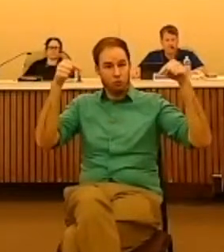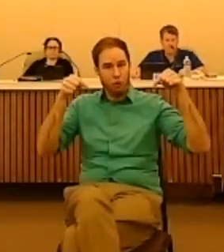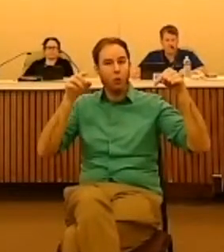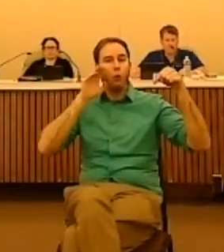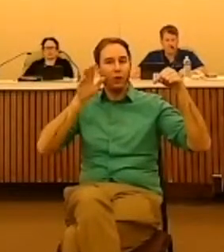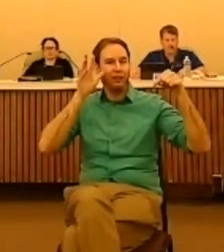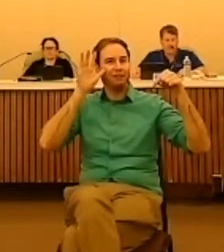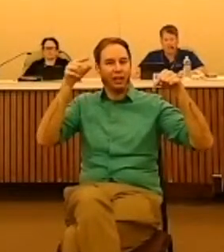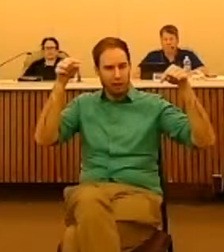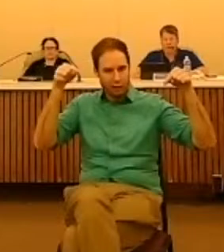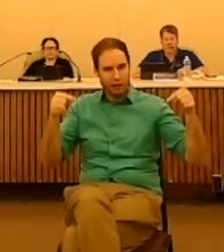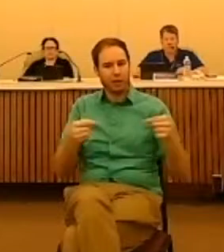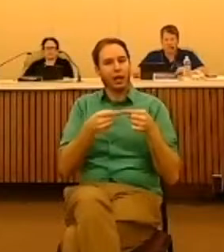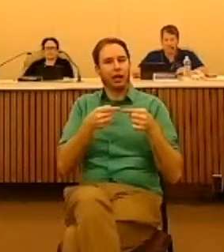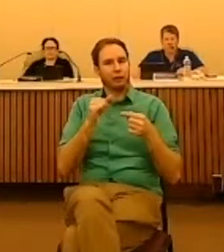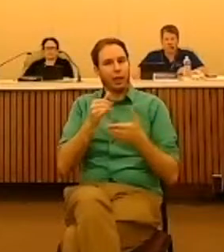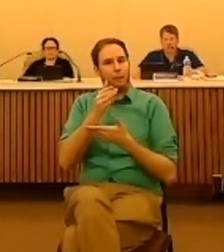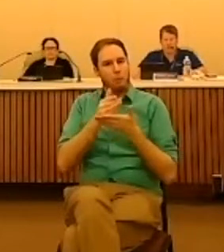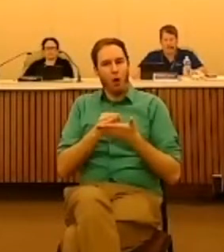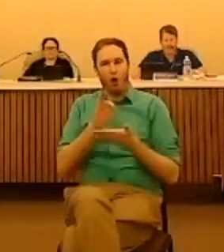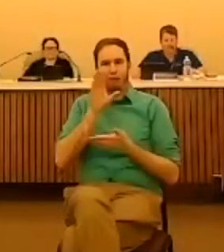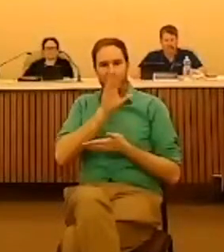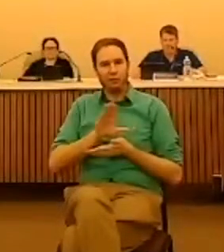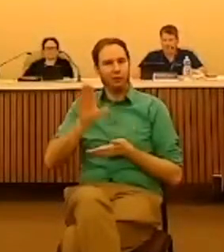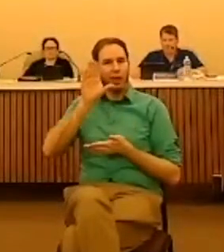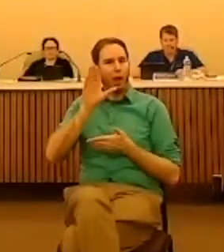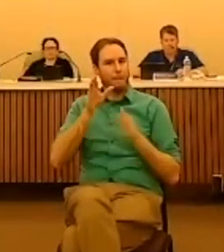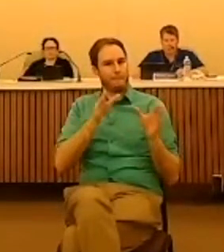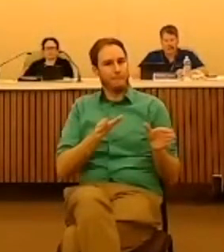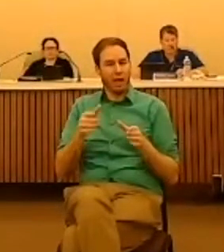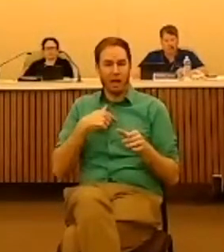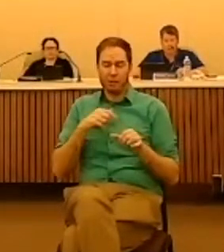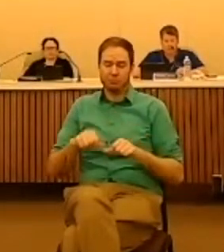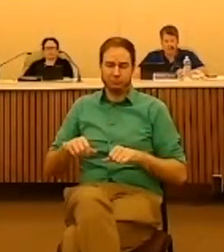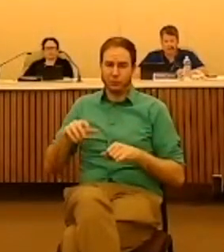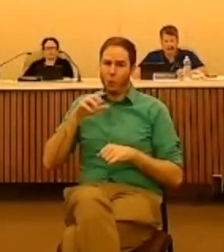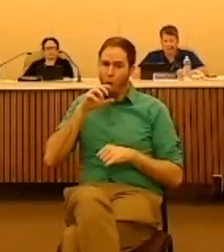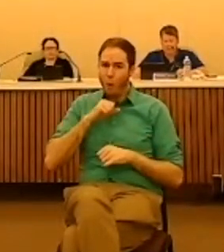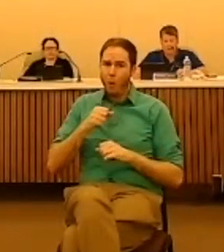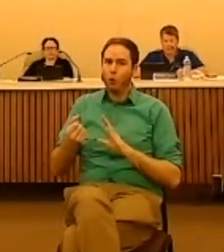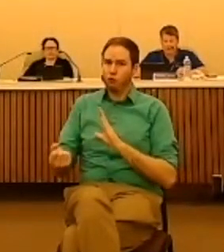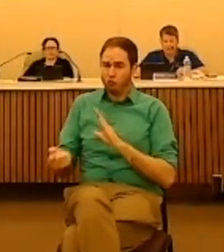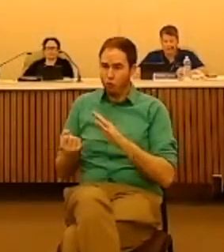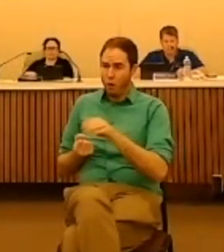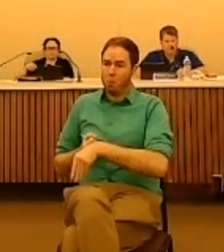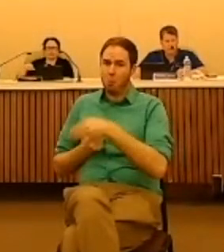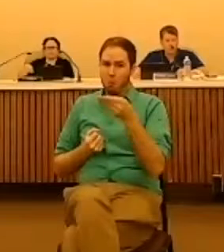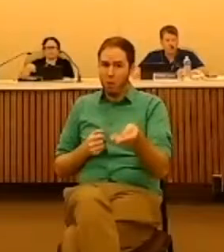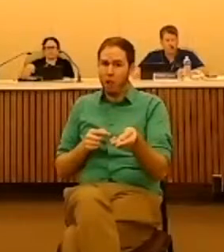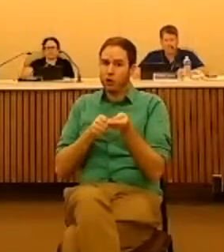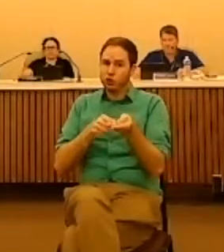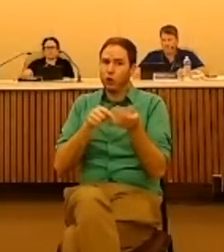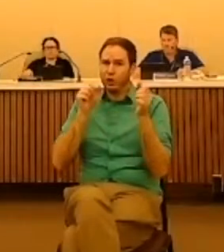connect. That was part of the original plans. We can pull them out and show them to you guys if you ever want to see them.